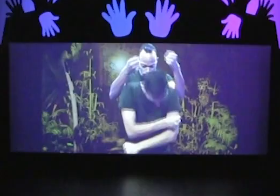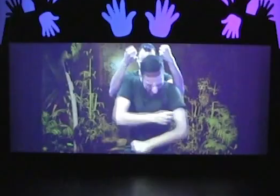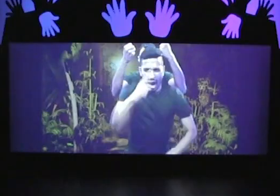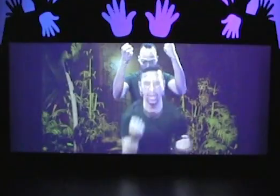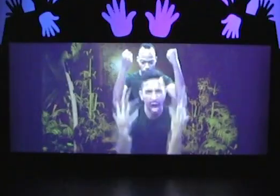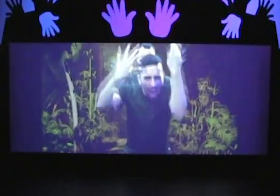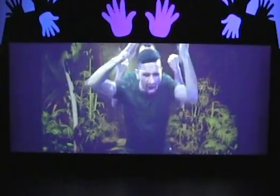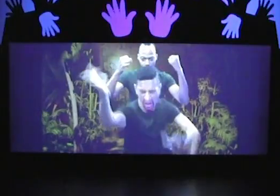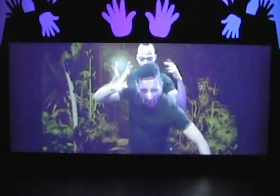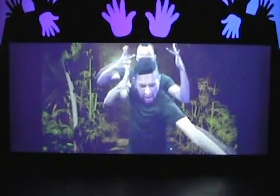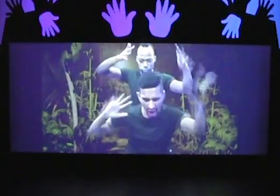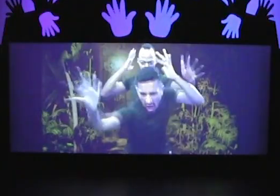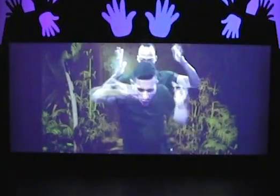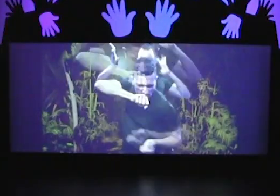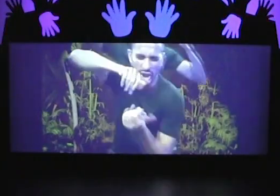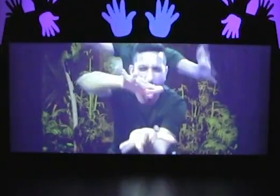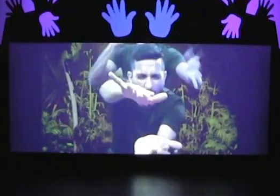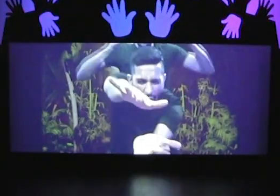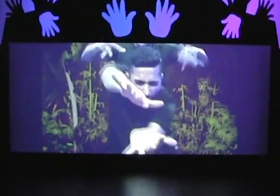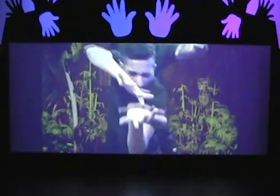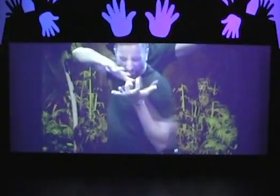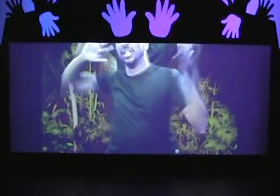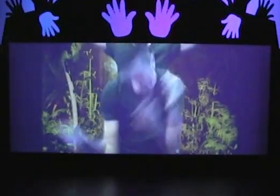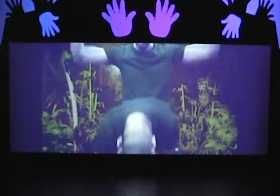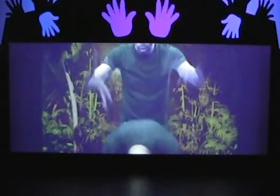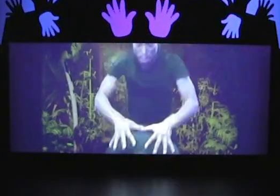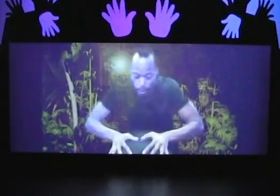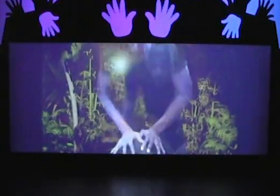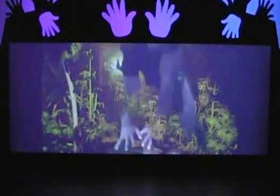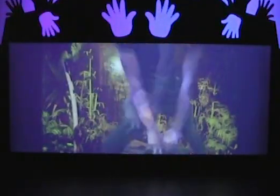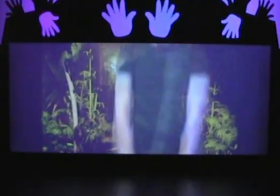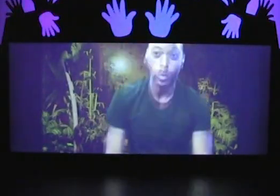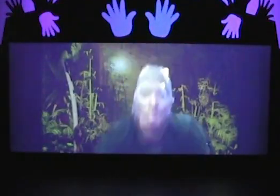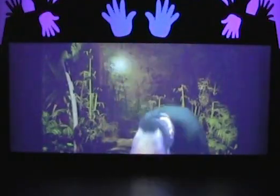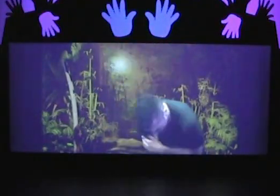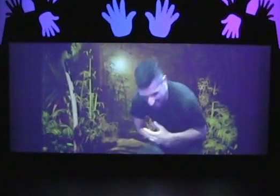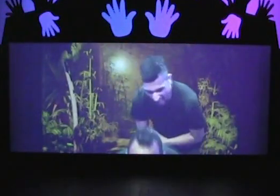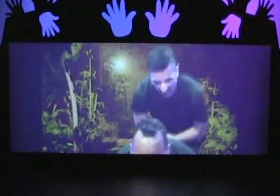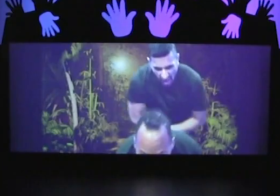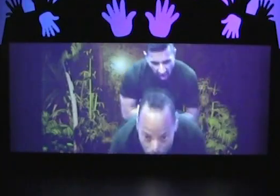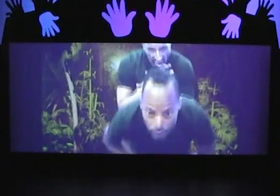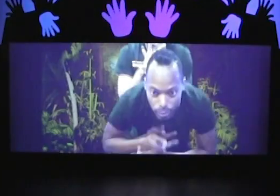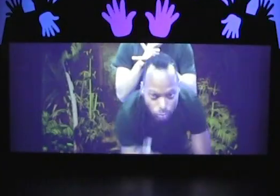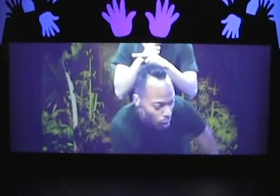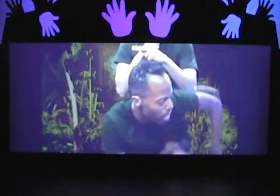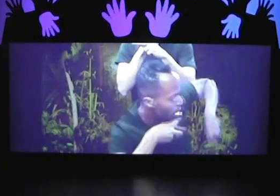with eyes of flame, came rifling through the tawdry woods and burbled as it came. 1, 2, 1,